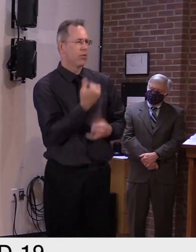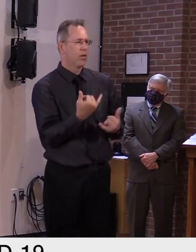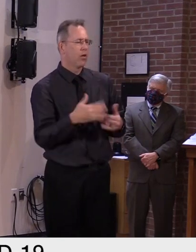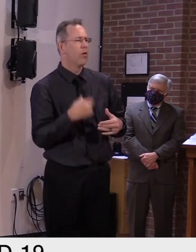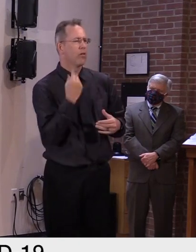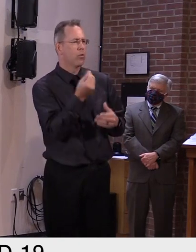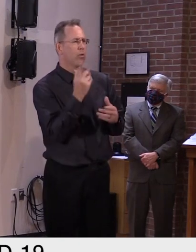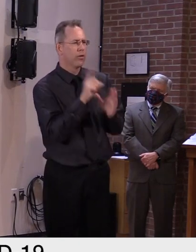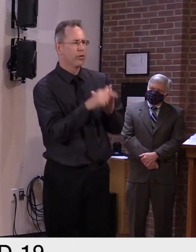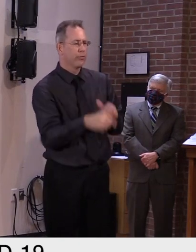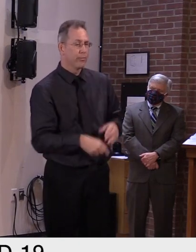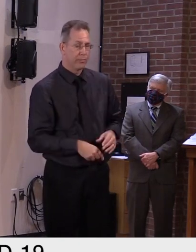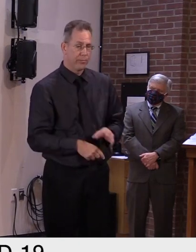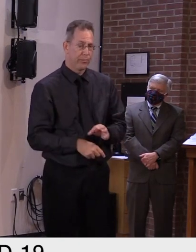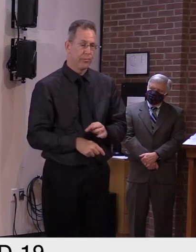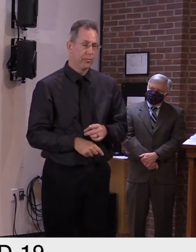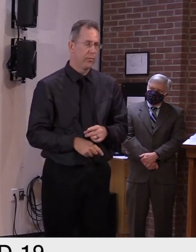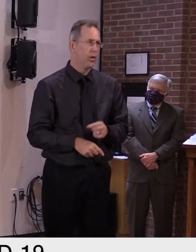Okay.